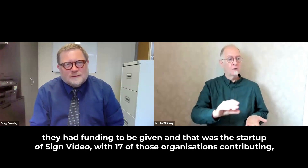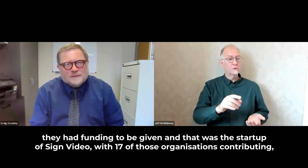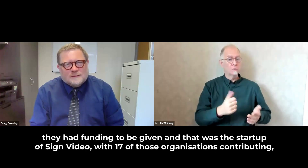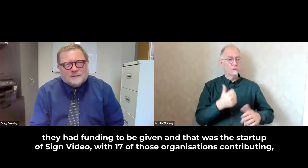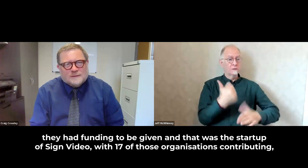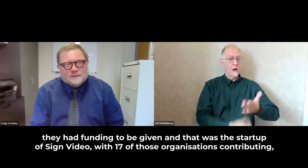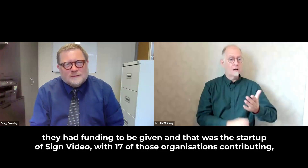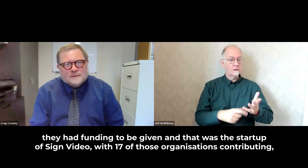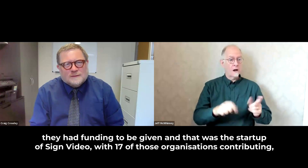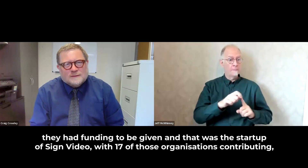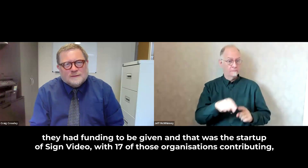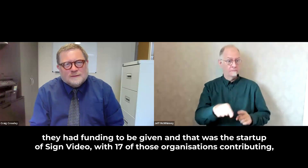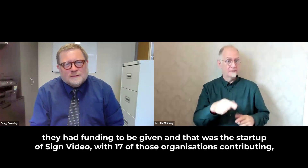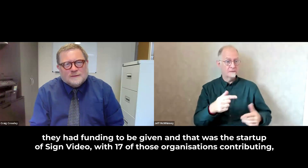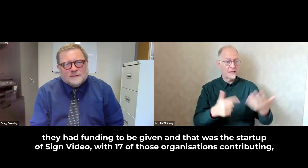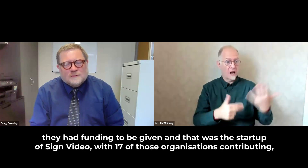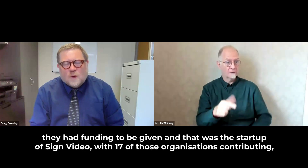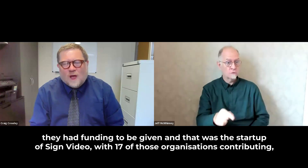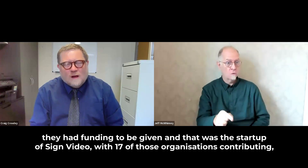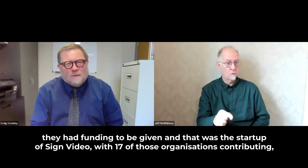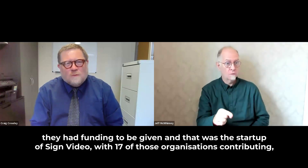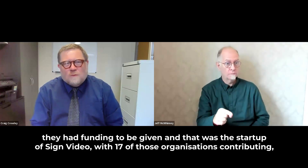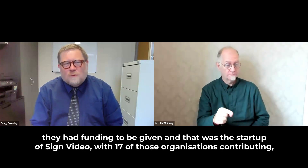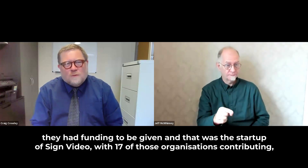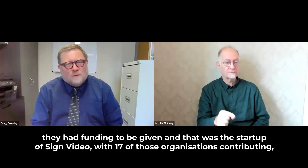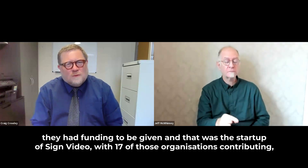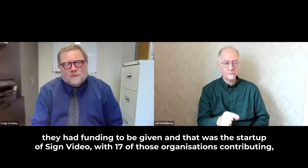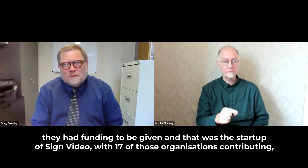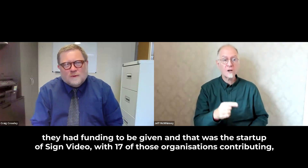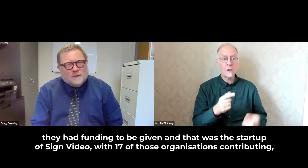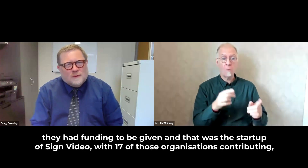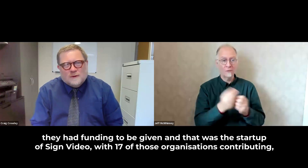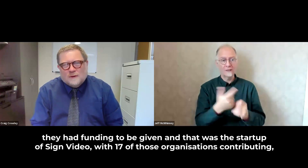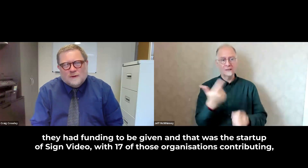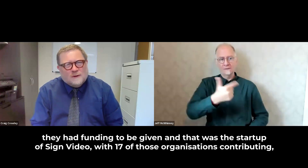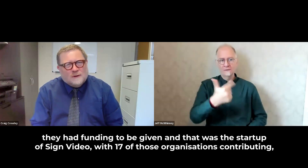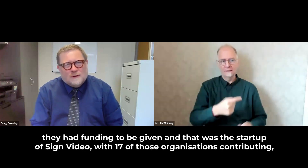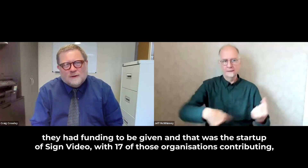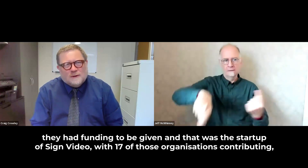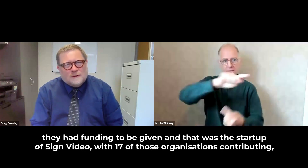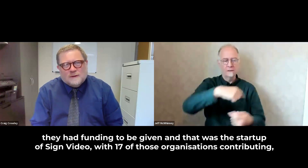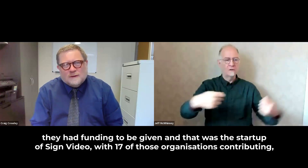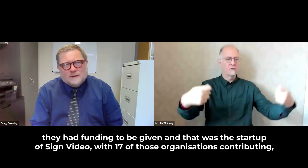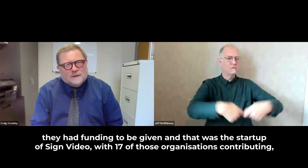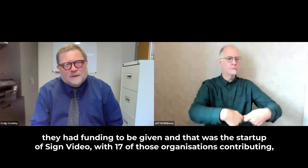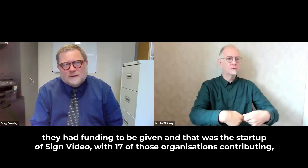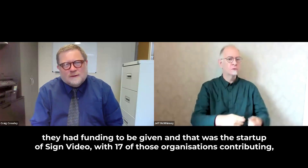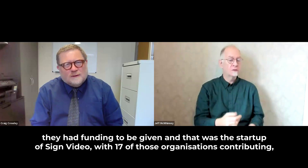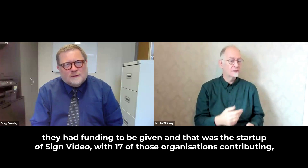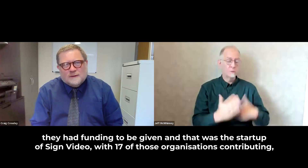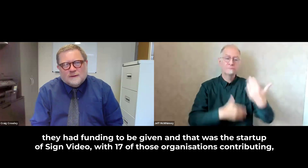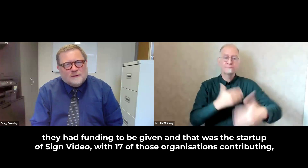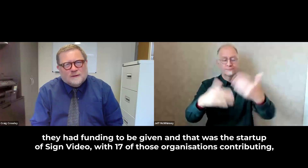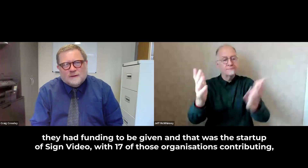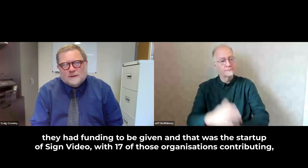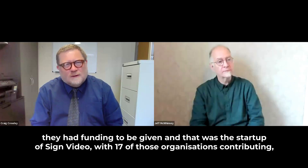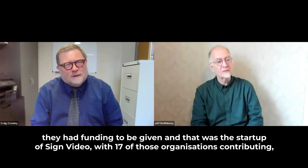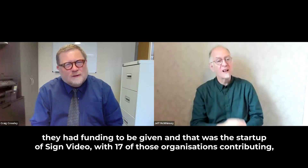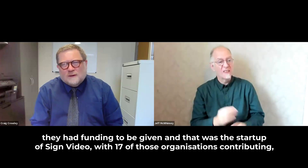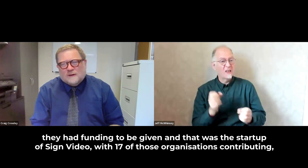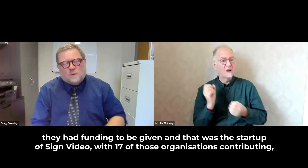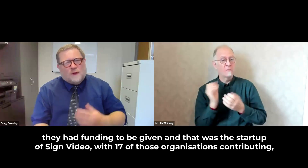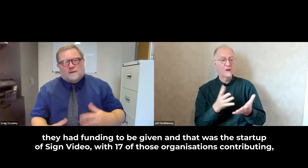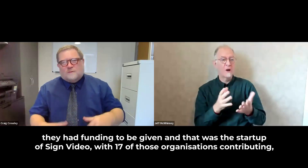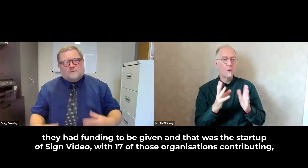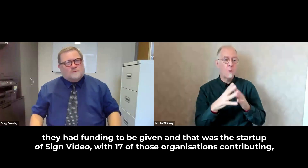to be given. And that was the startup of Sign Video, with 17